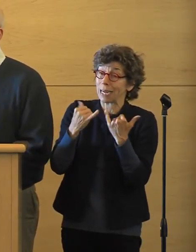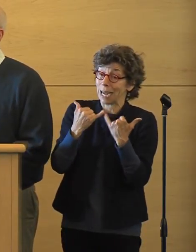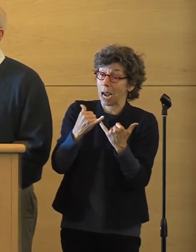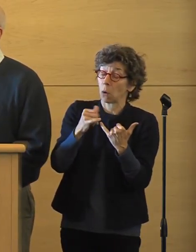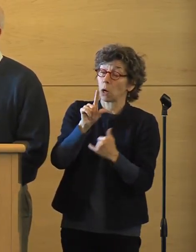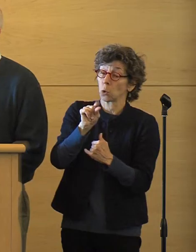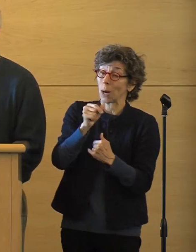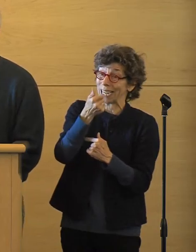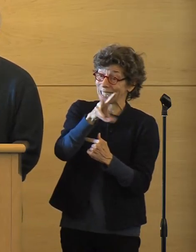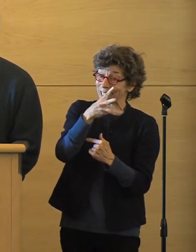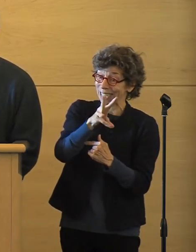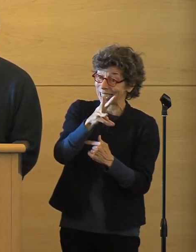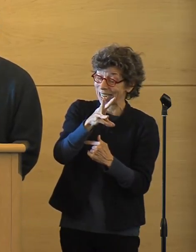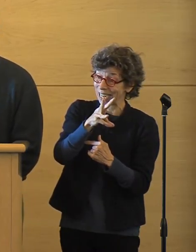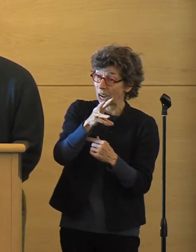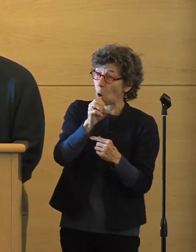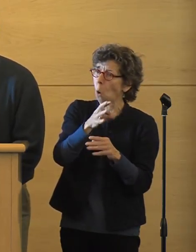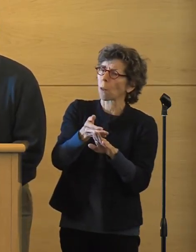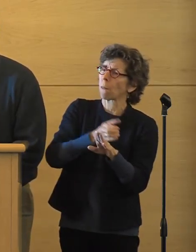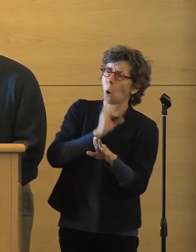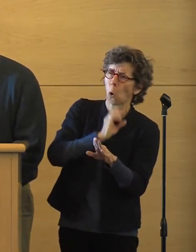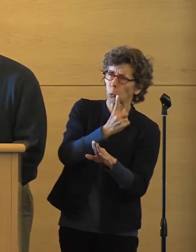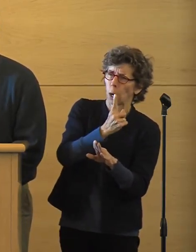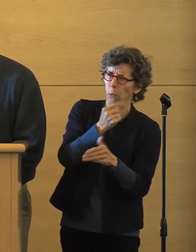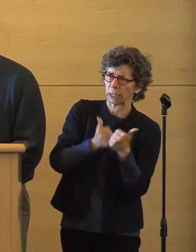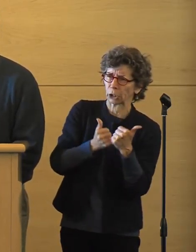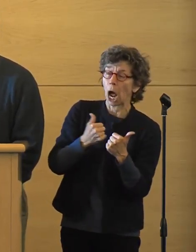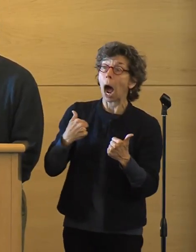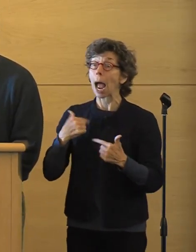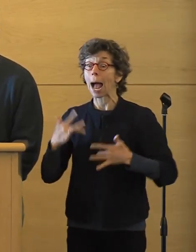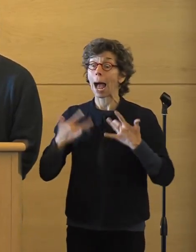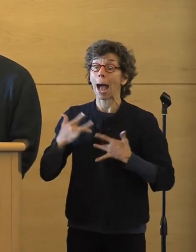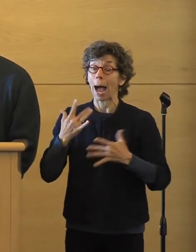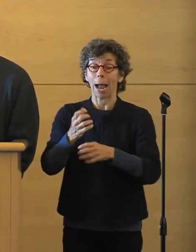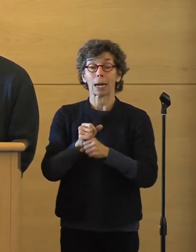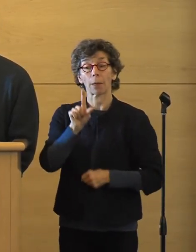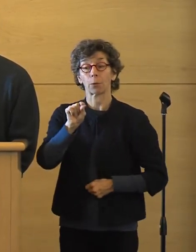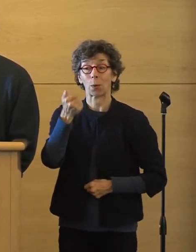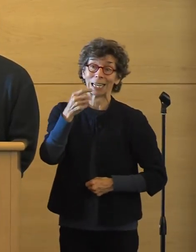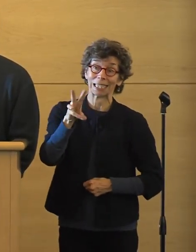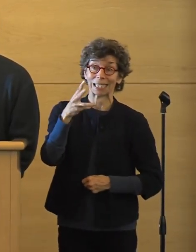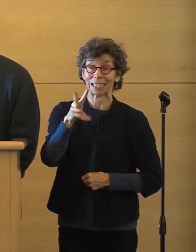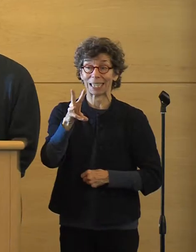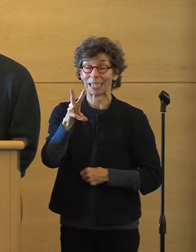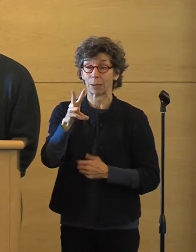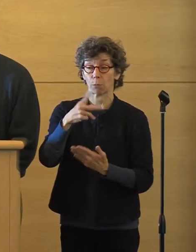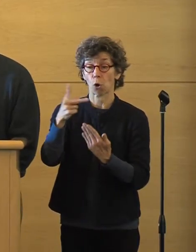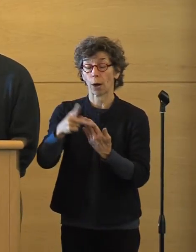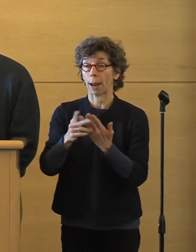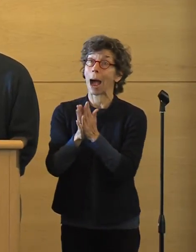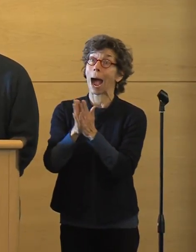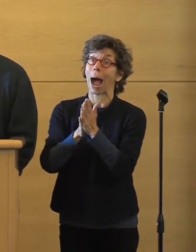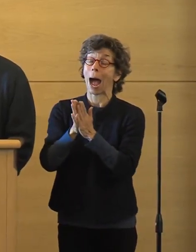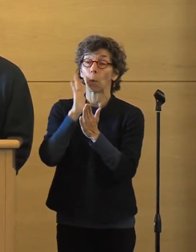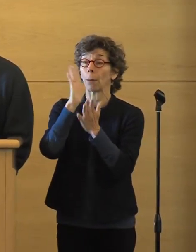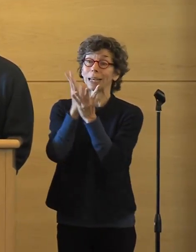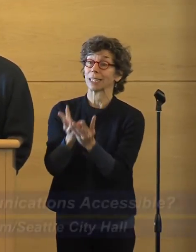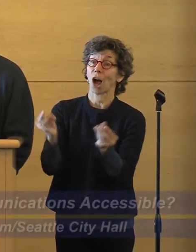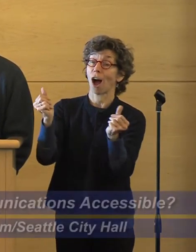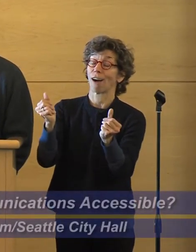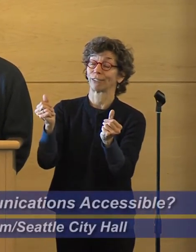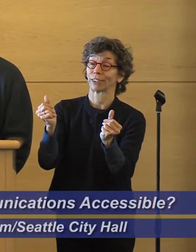it just generates a PDF. And I wanted to ask, when you said Word for Mac, were you referring to 2016, the latest